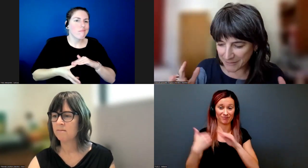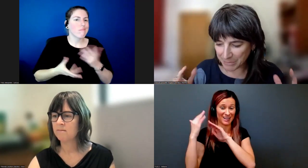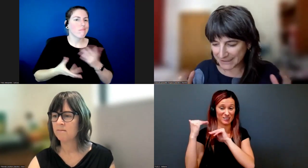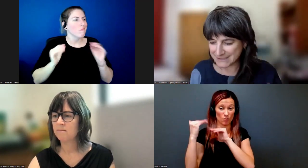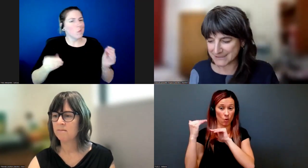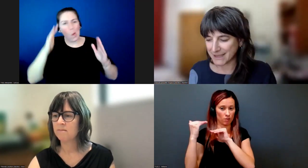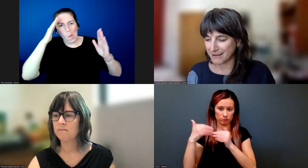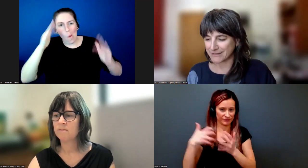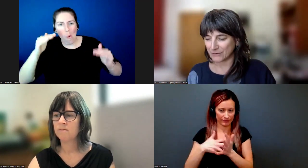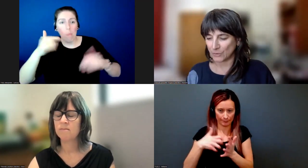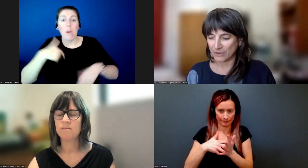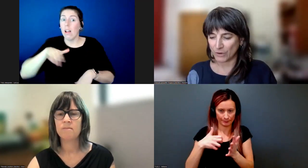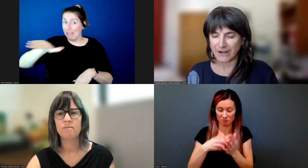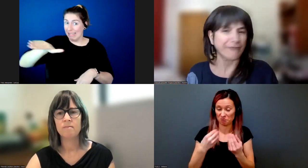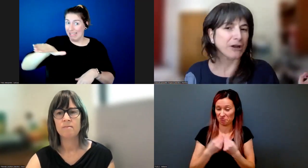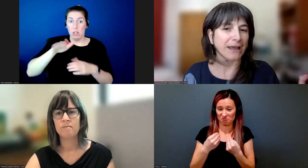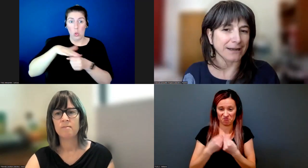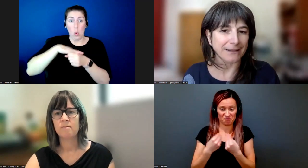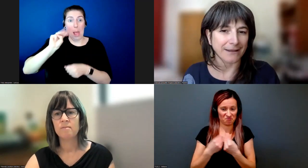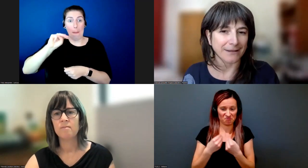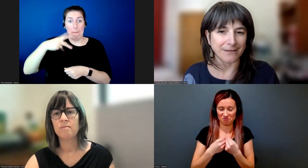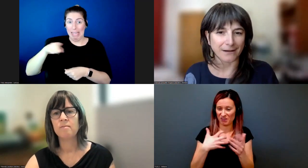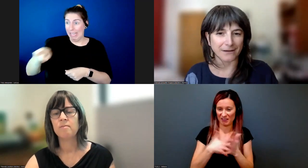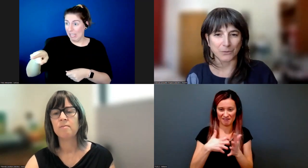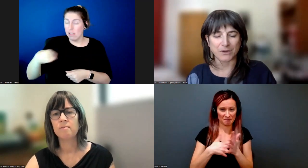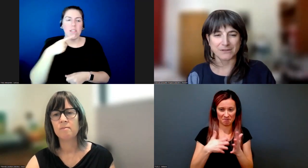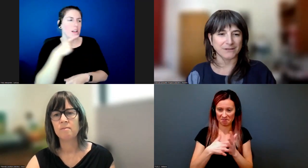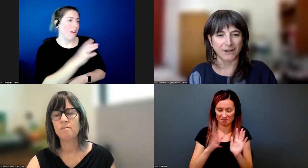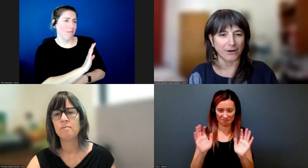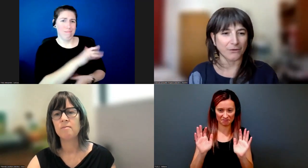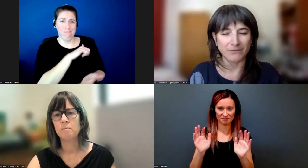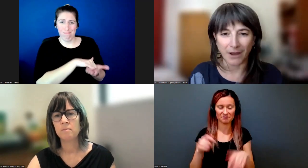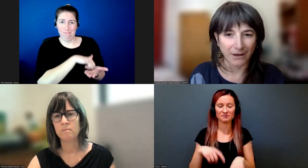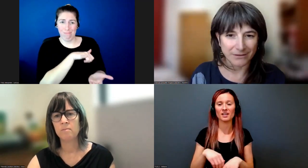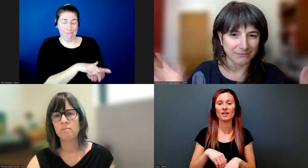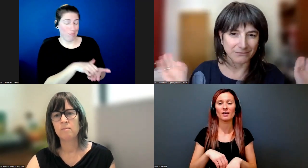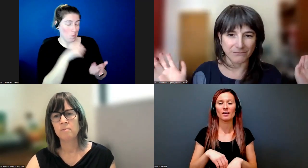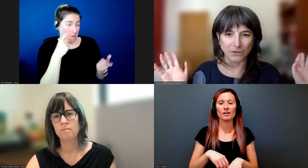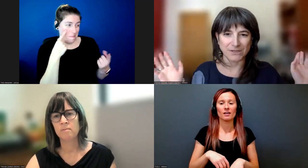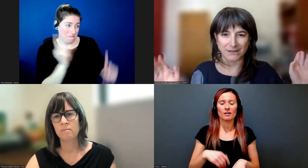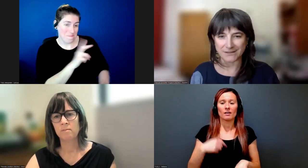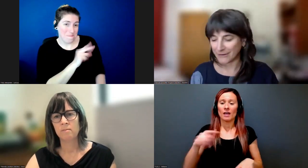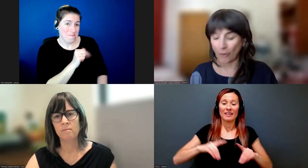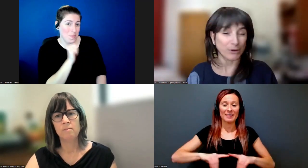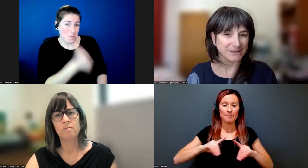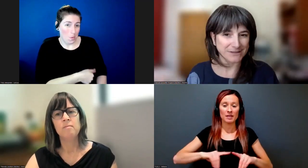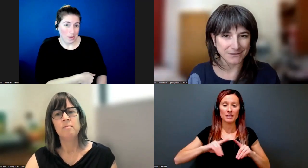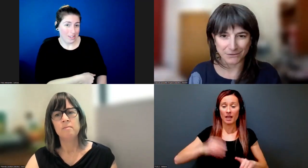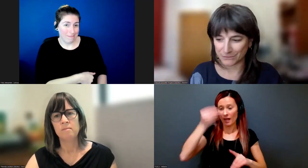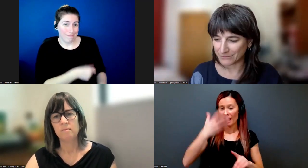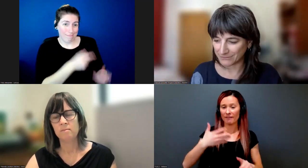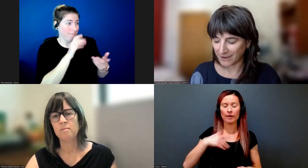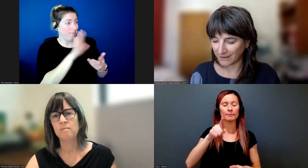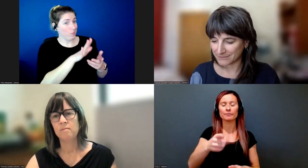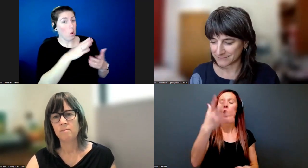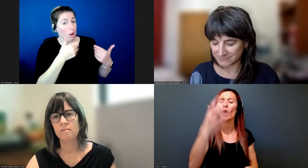local MPs that we would never get anything, and that it was, you know, useless and hopeless